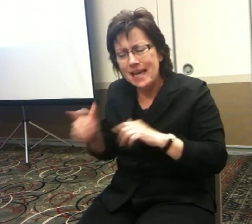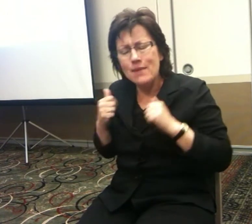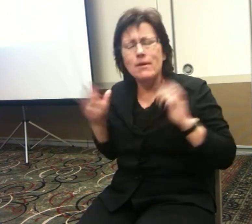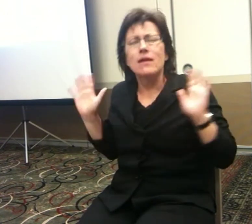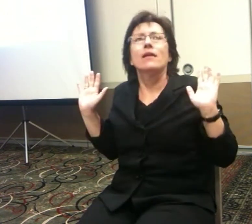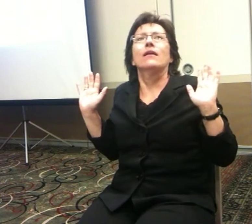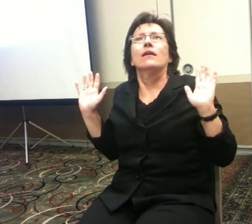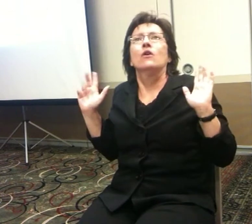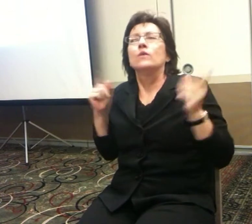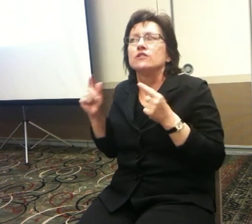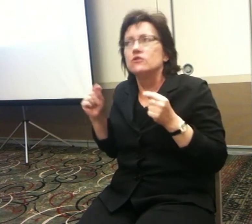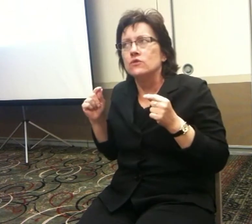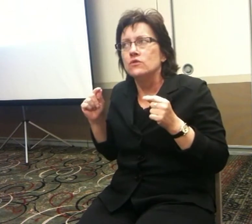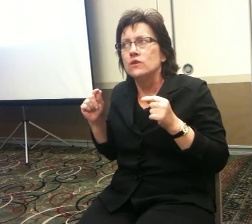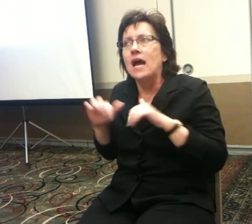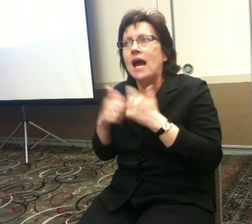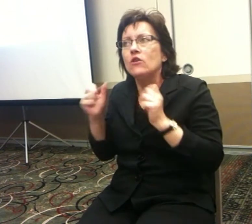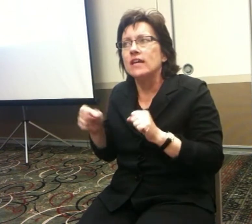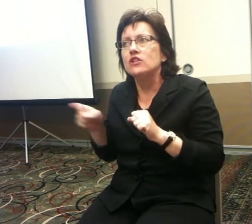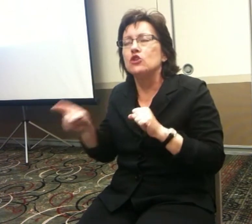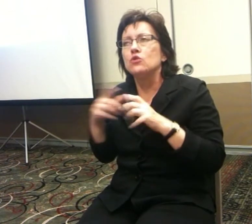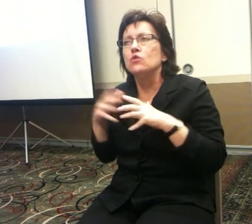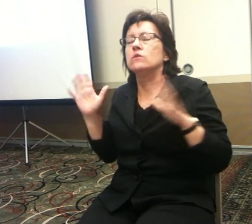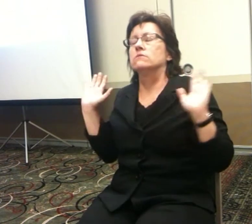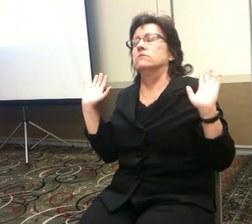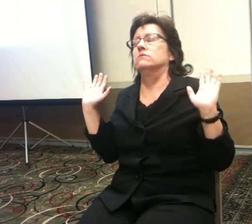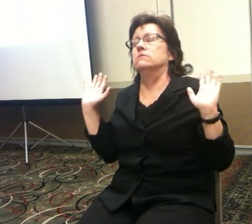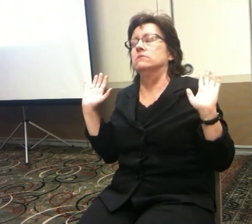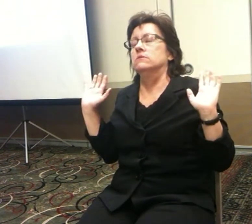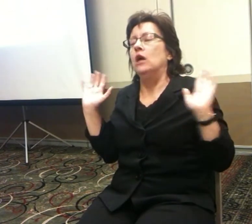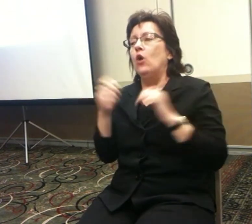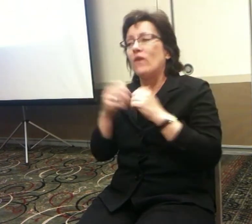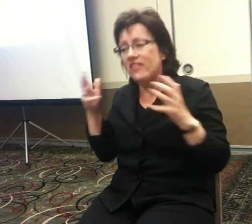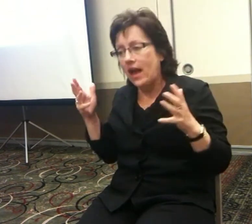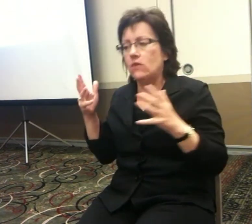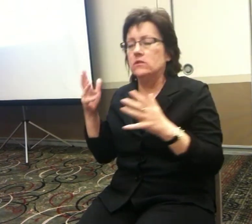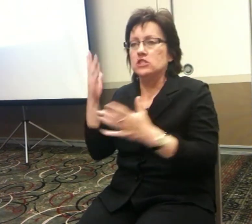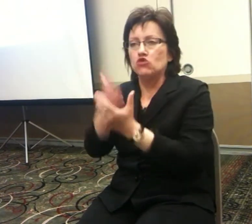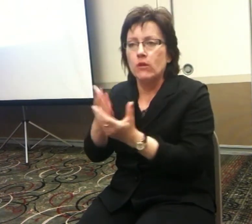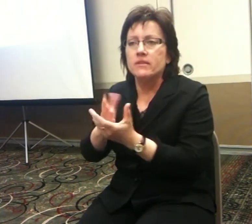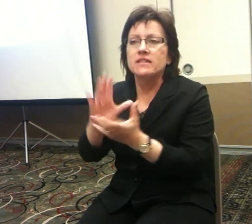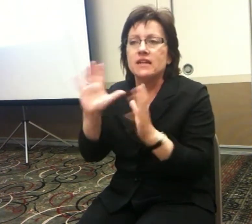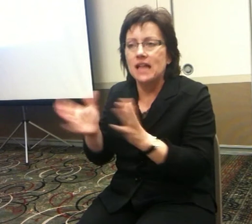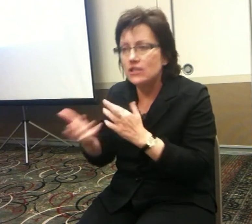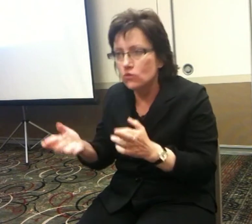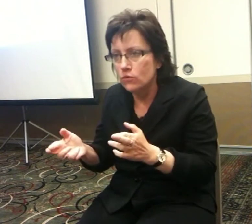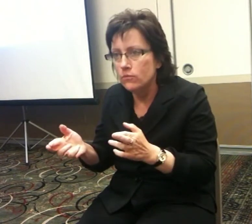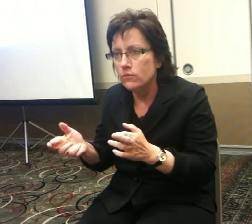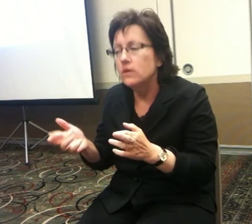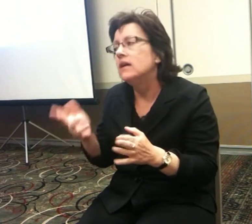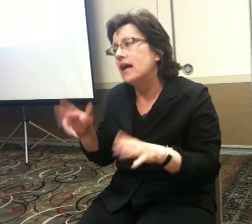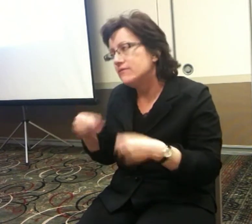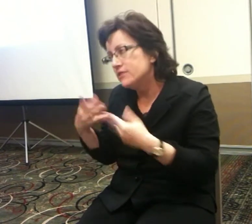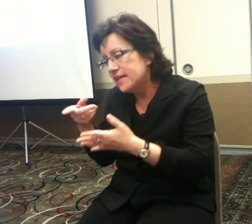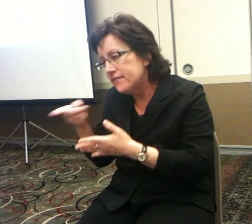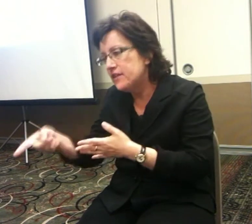without disrupting the classroom? So I'm going to probably have to give this kid a safety valve. And that might be a break